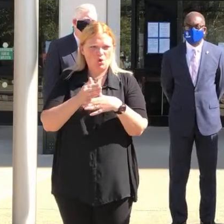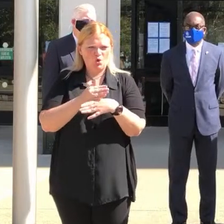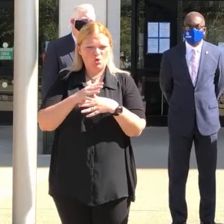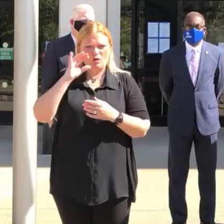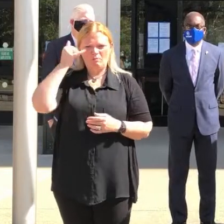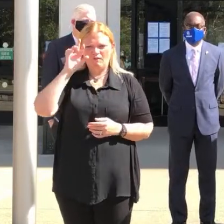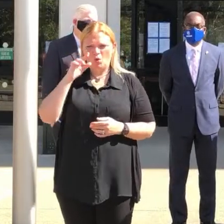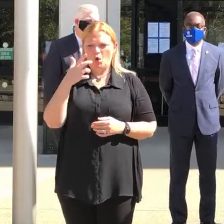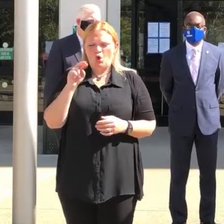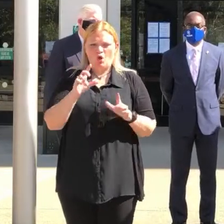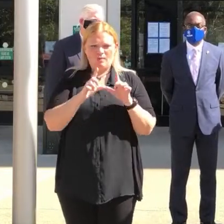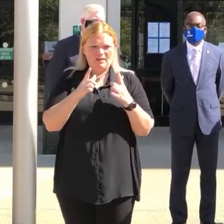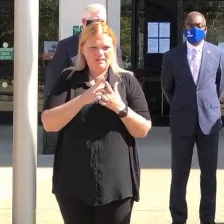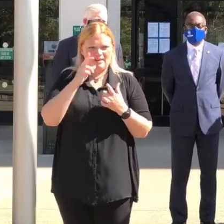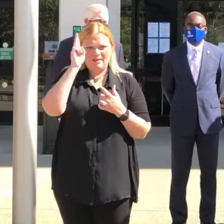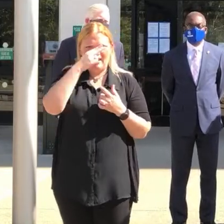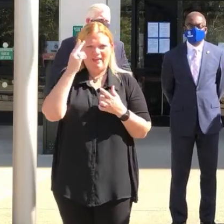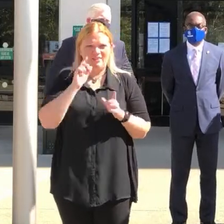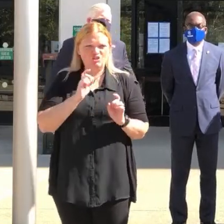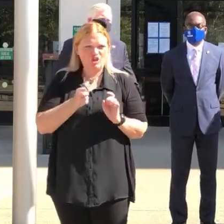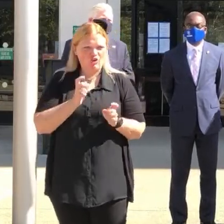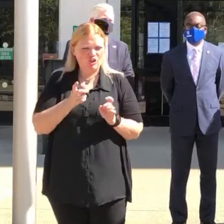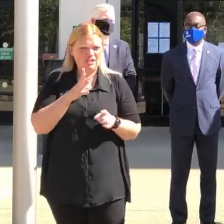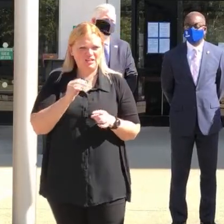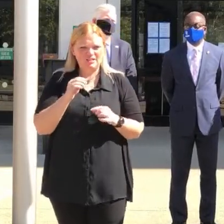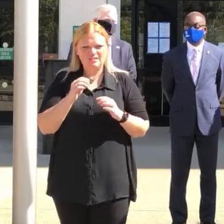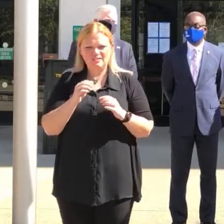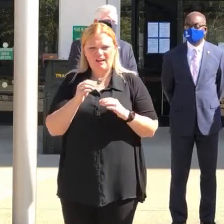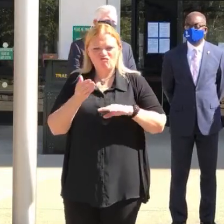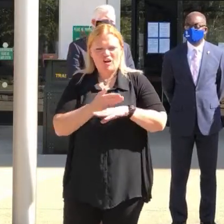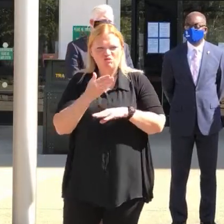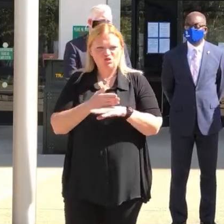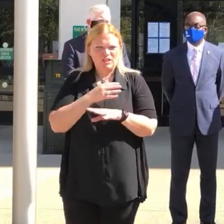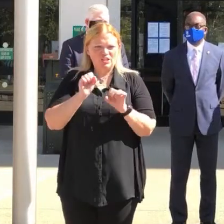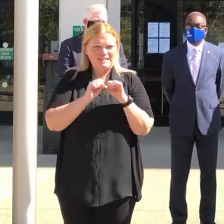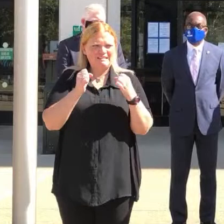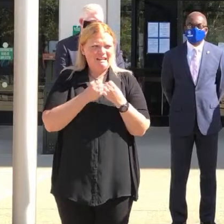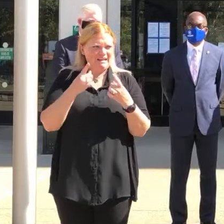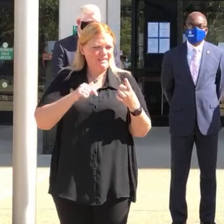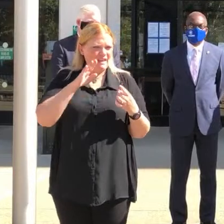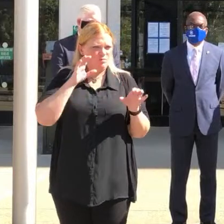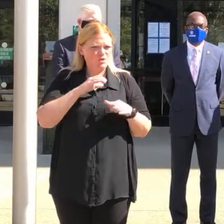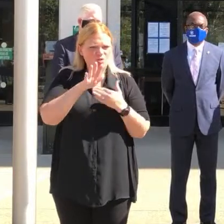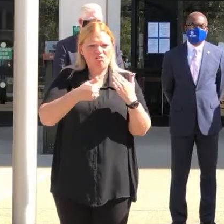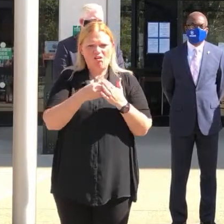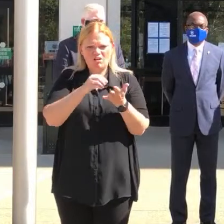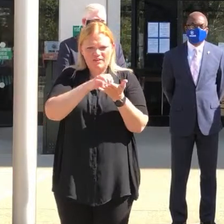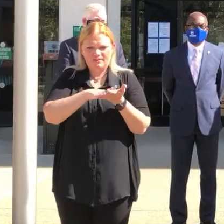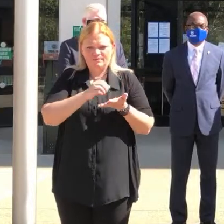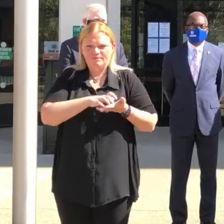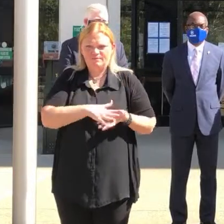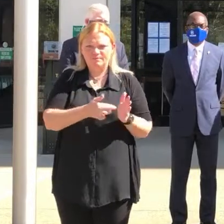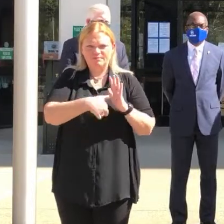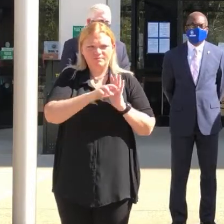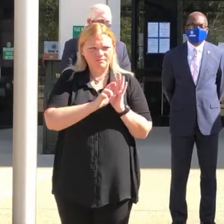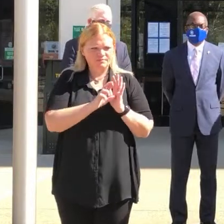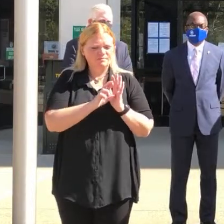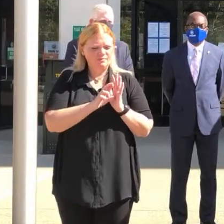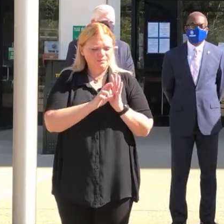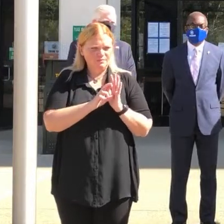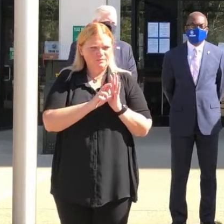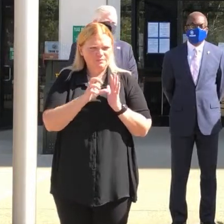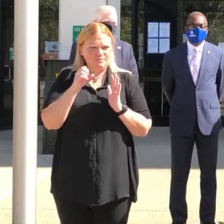Buffalo Urban League, Catholic Charities, and Restoration Society. They will be doing all of the documentation review.